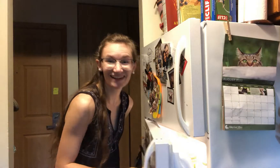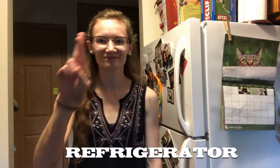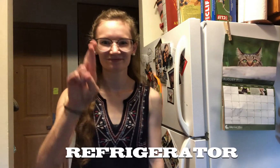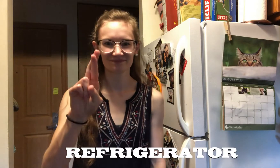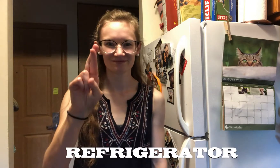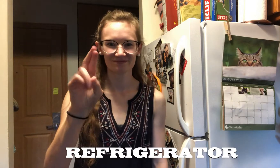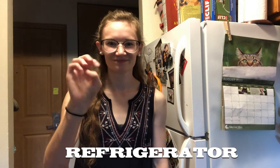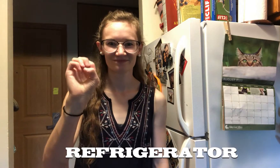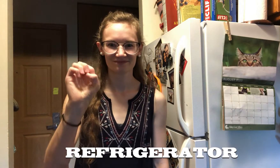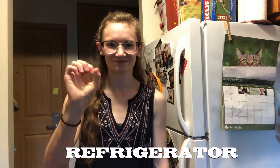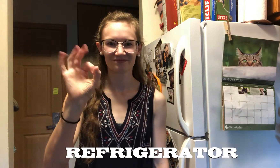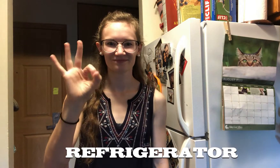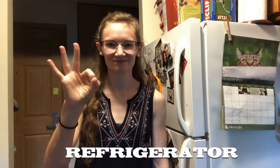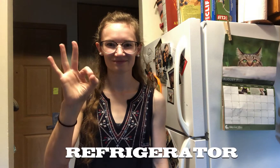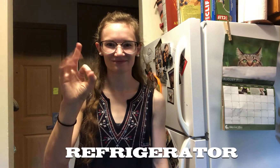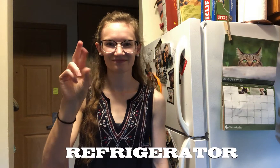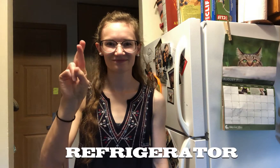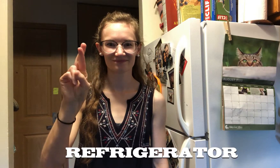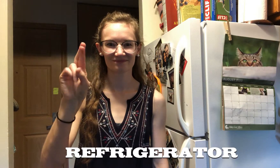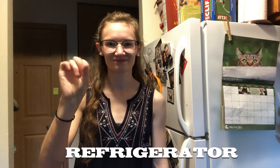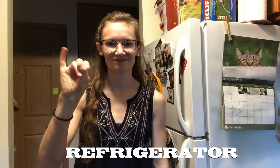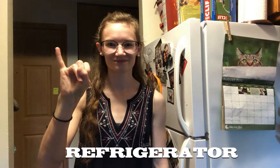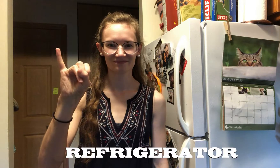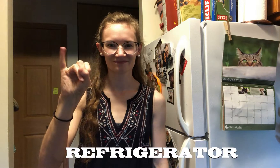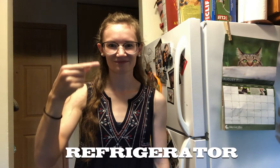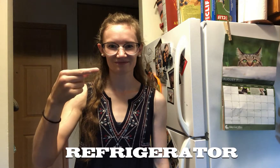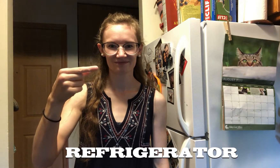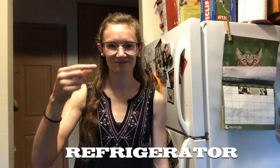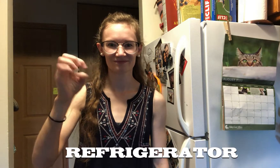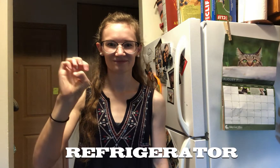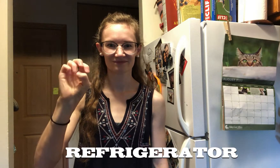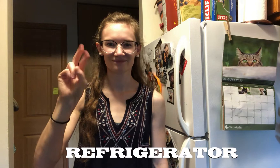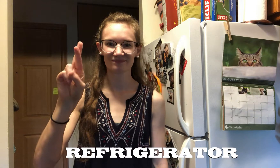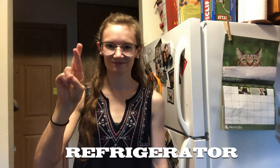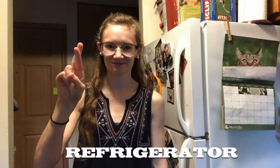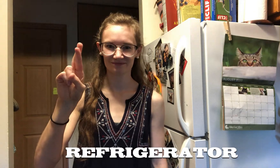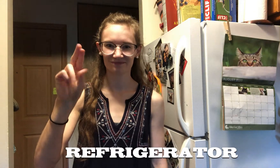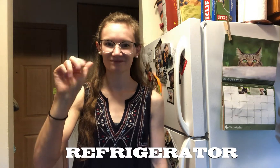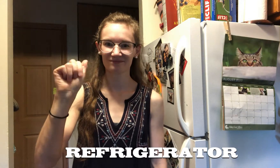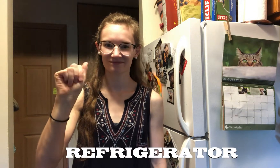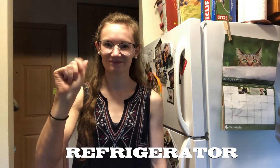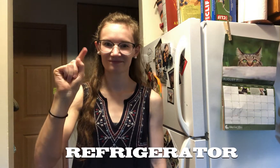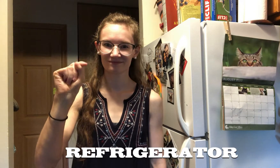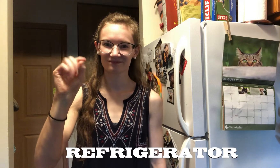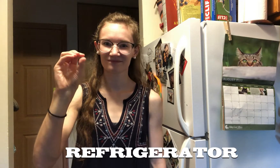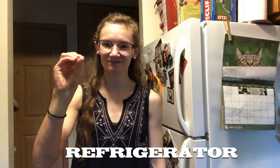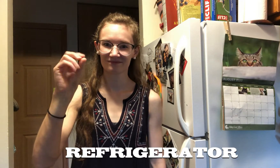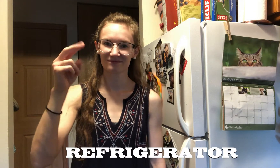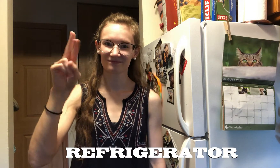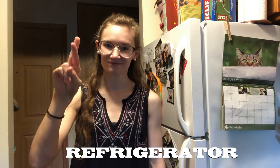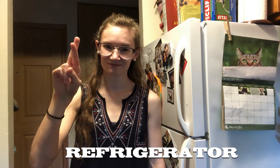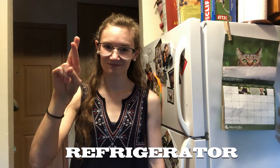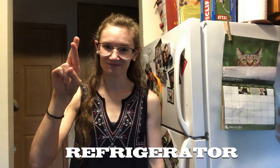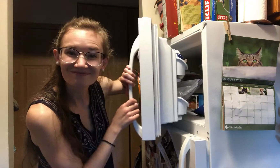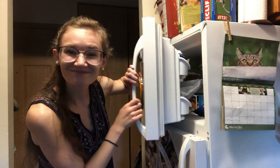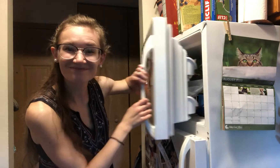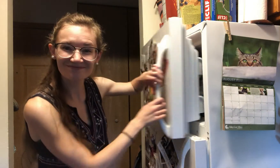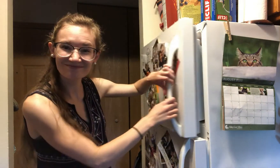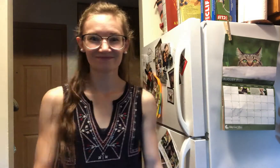my kitchen. You can practice fingerspelling all sorts of things like this. You can practice fingerspelling